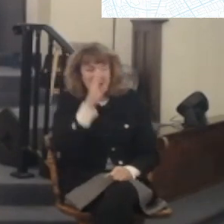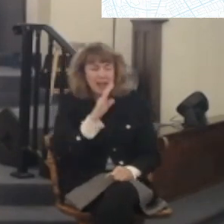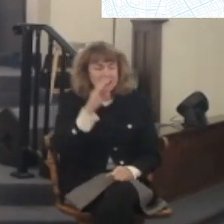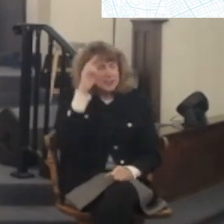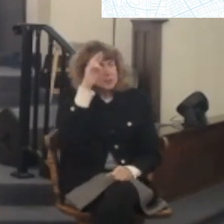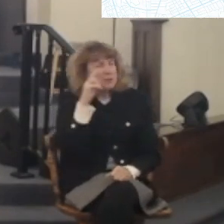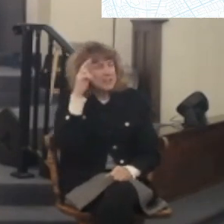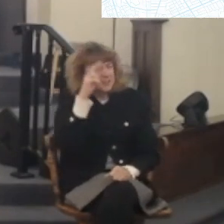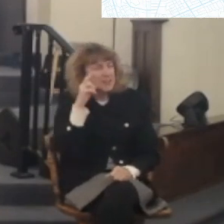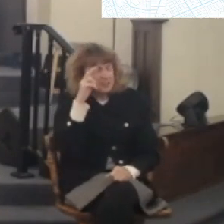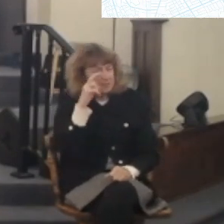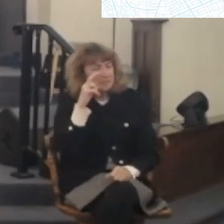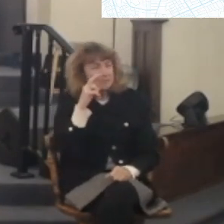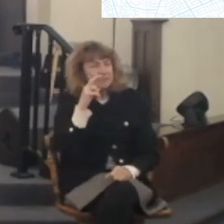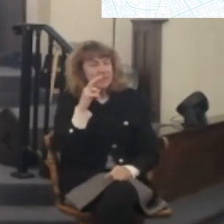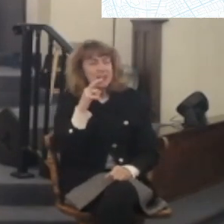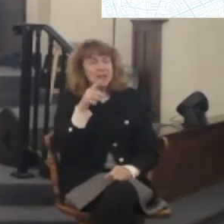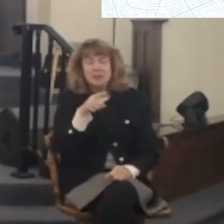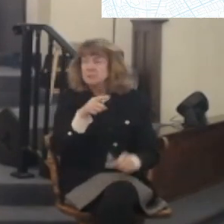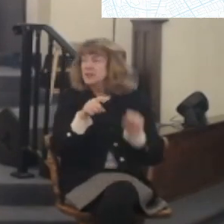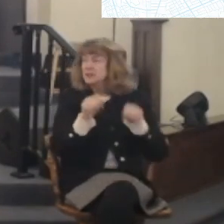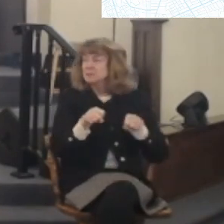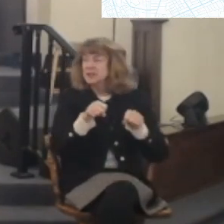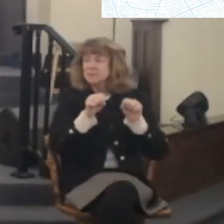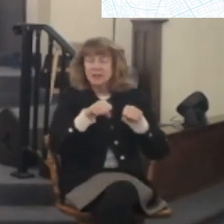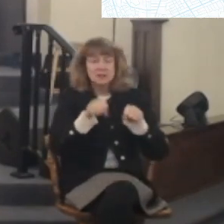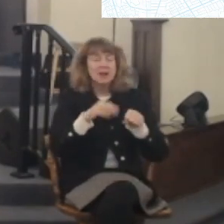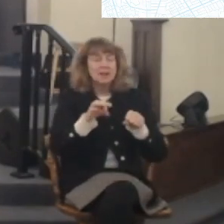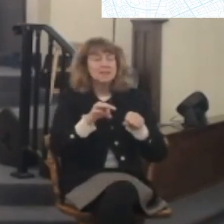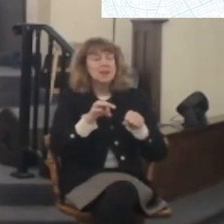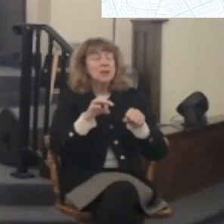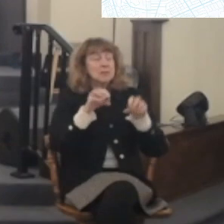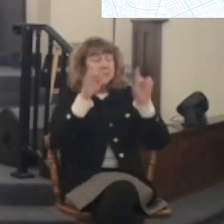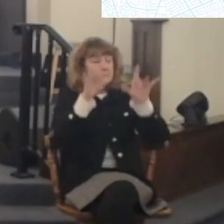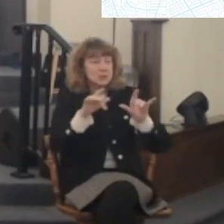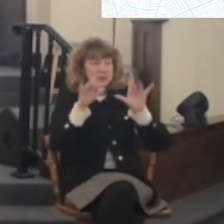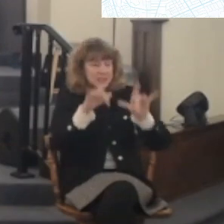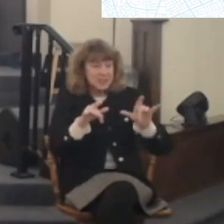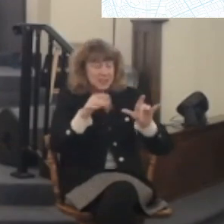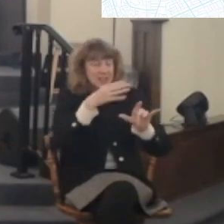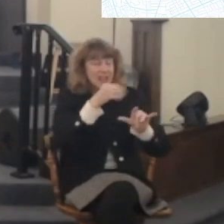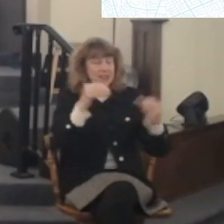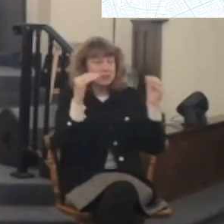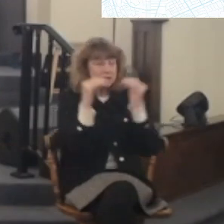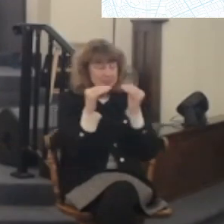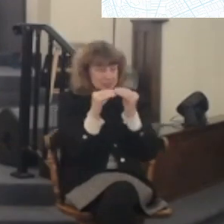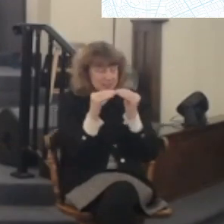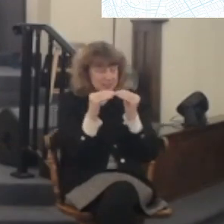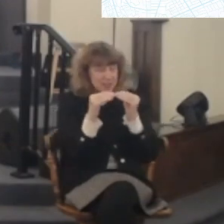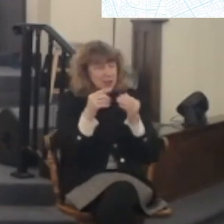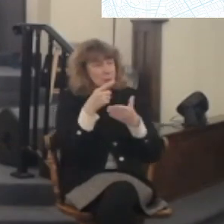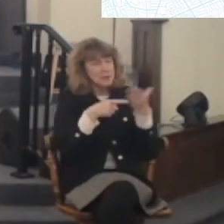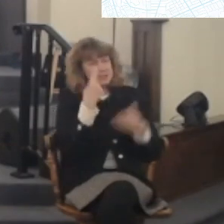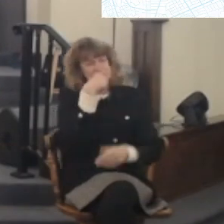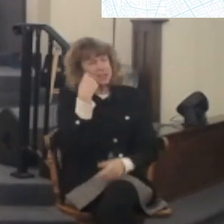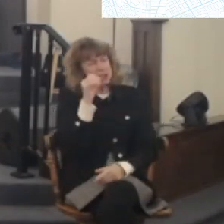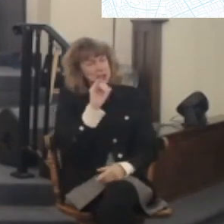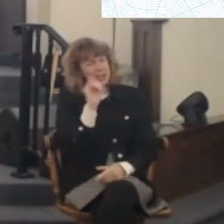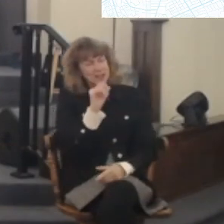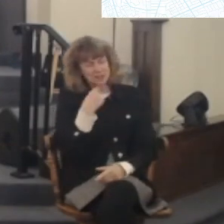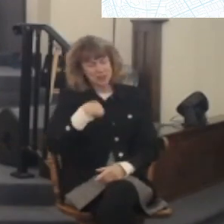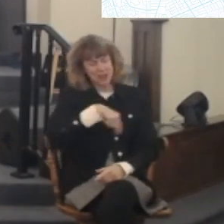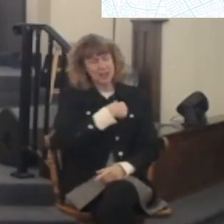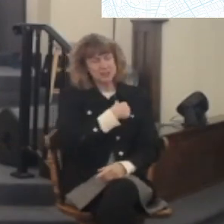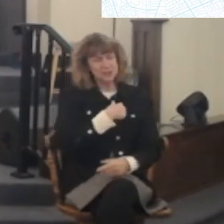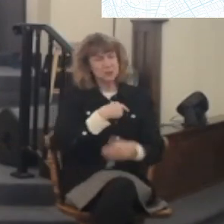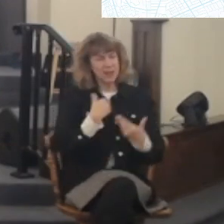in this place is that for being agents of mercy and justice. What does it look like for us to align